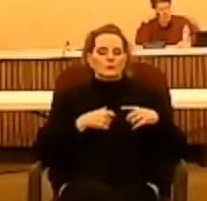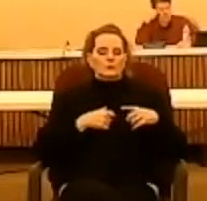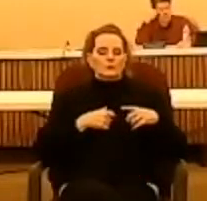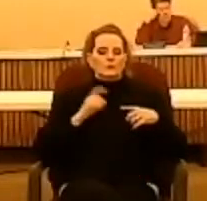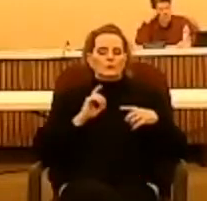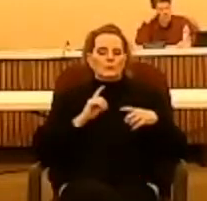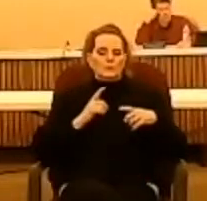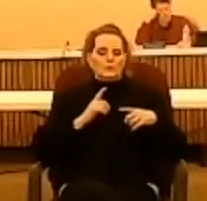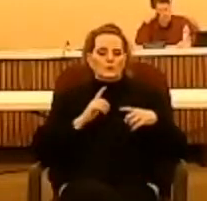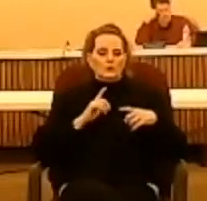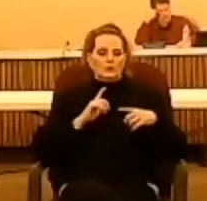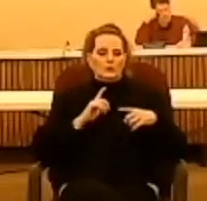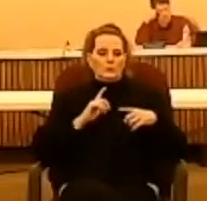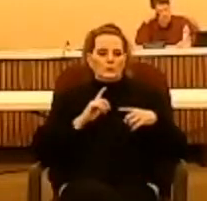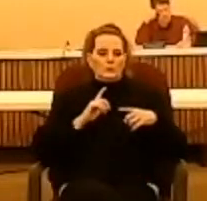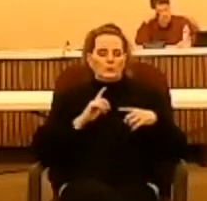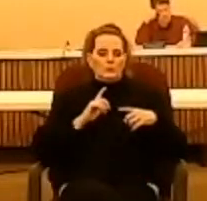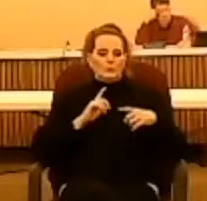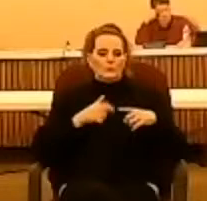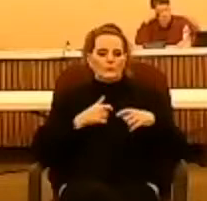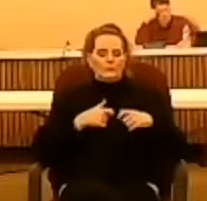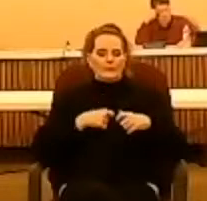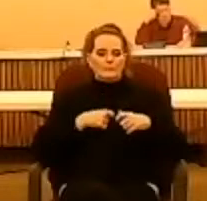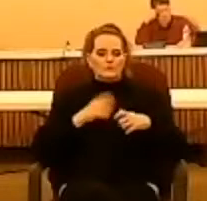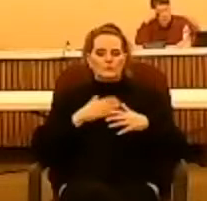able to end the broadcast at that point.